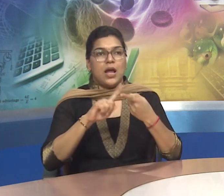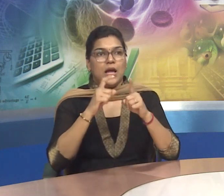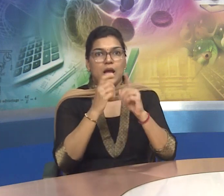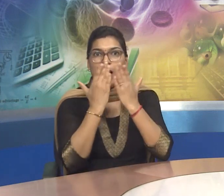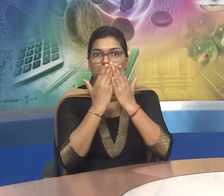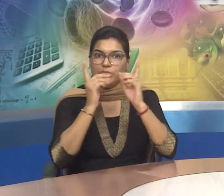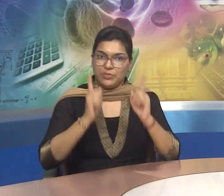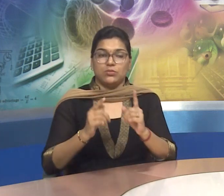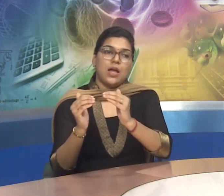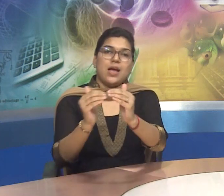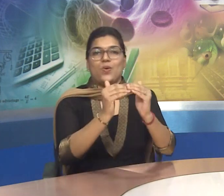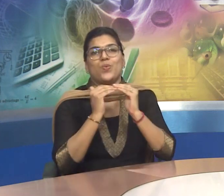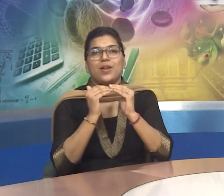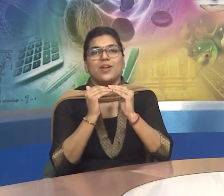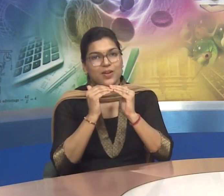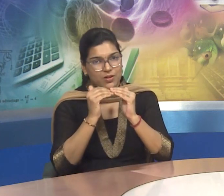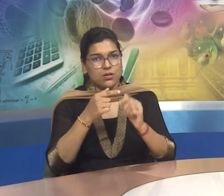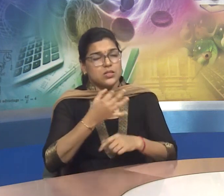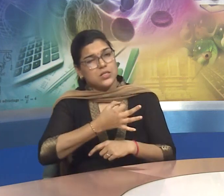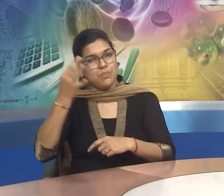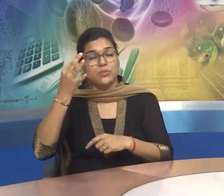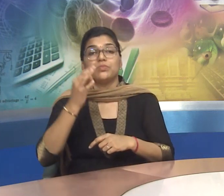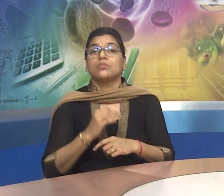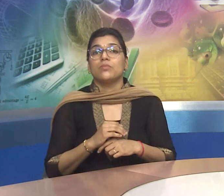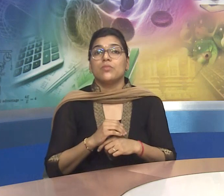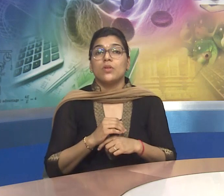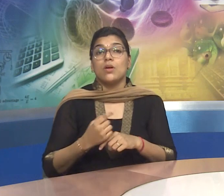that particular group or community.